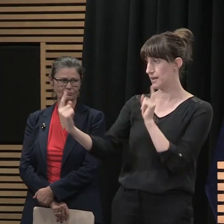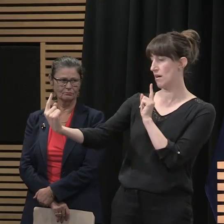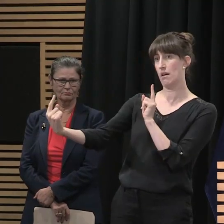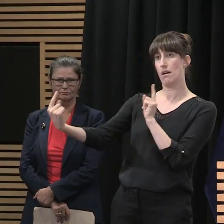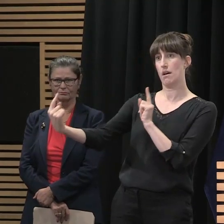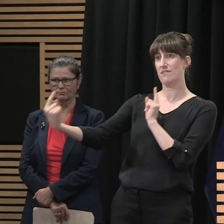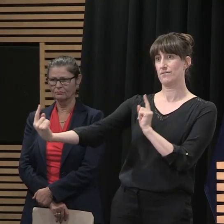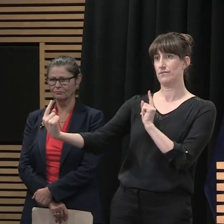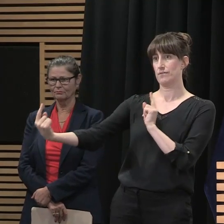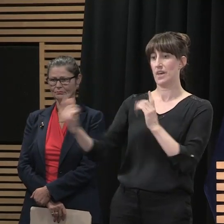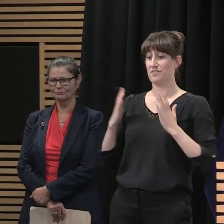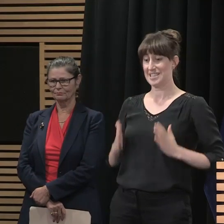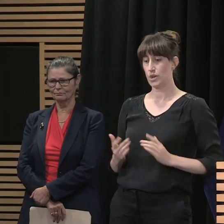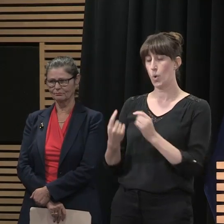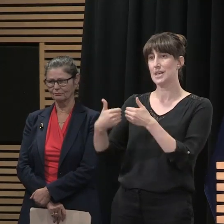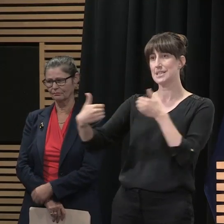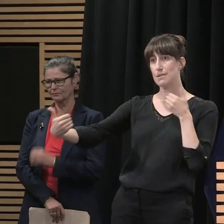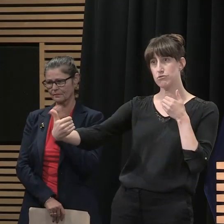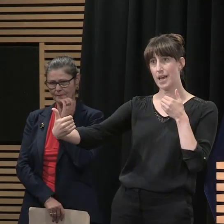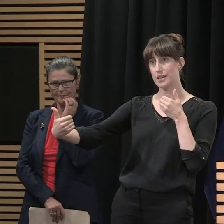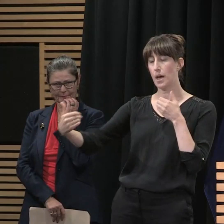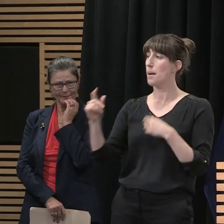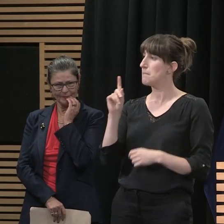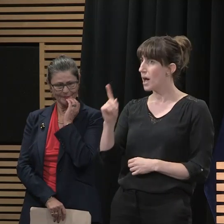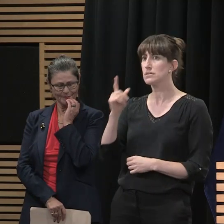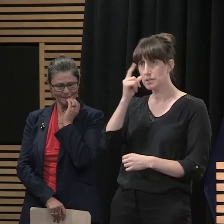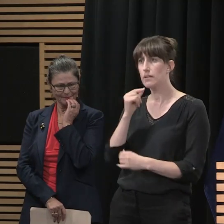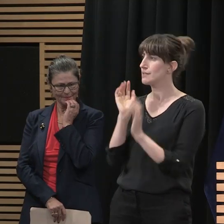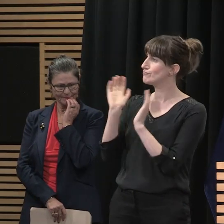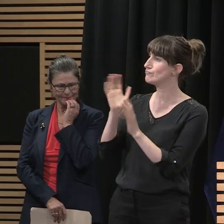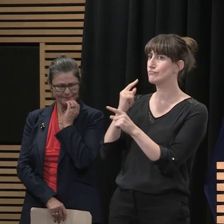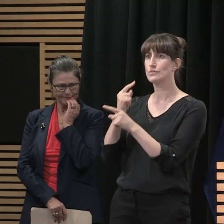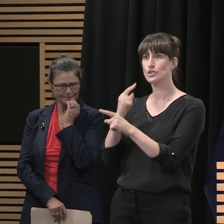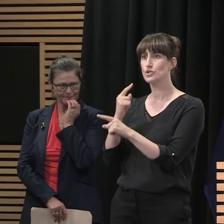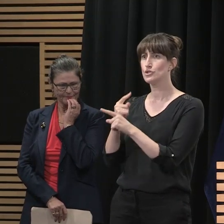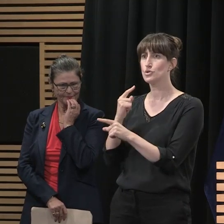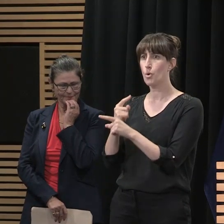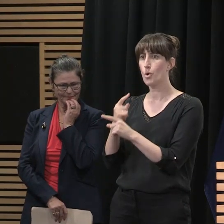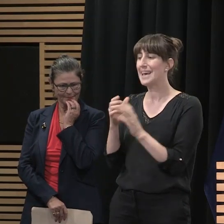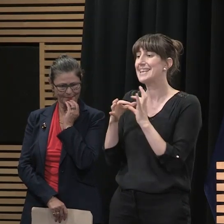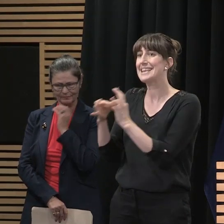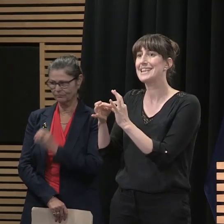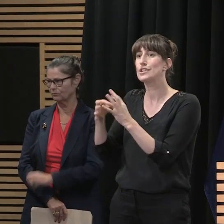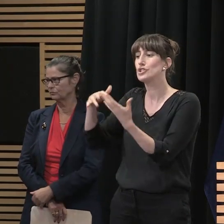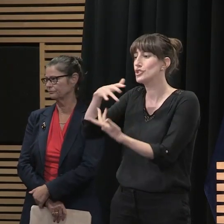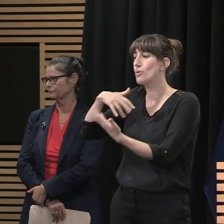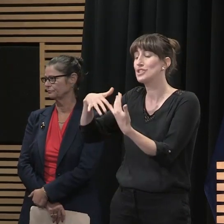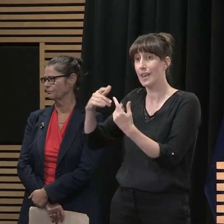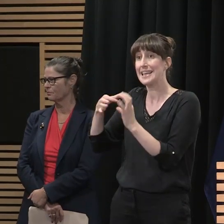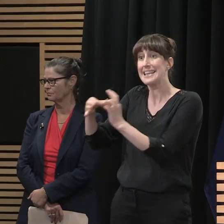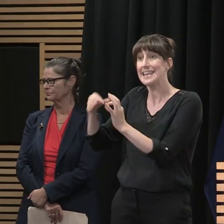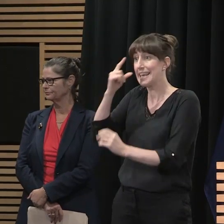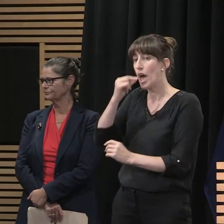physical separation, but to maintain social connection. Over the next 4 weeks, that's going to be very important, whether that be over the